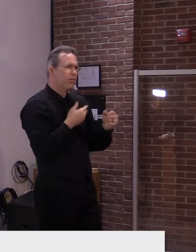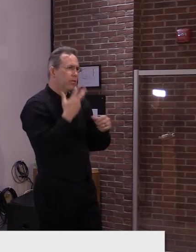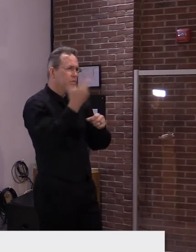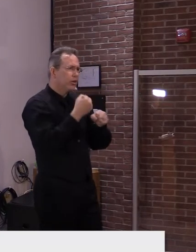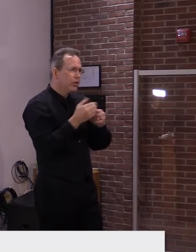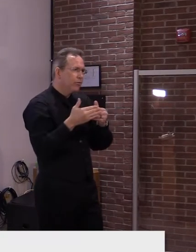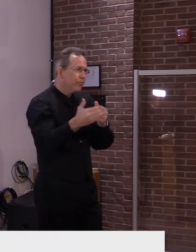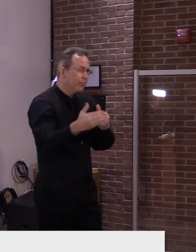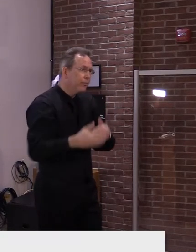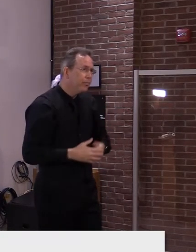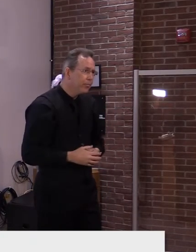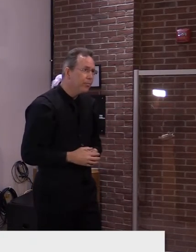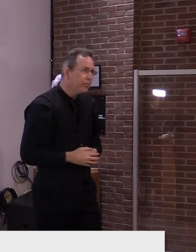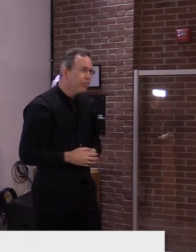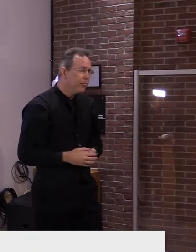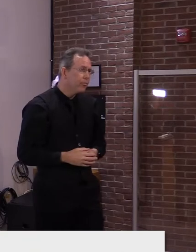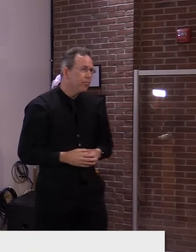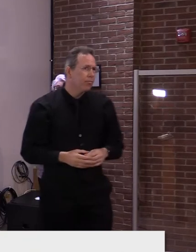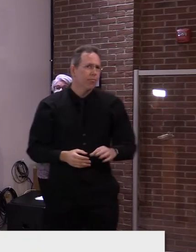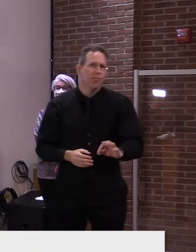Malia, Burlington Free Press.